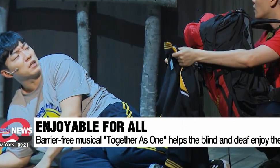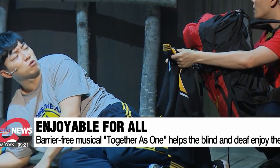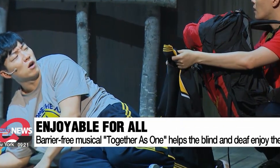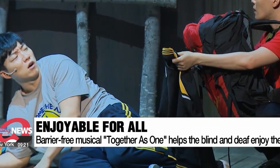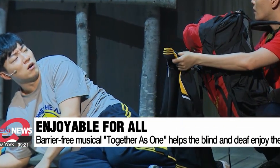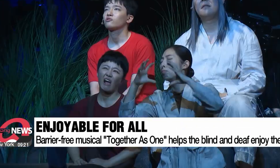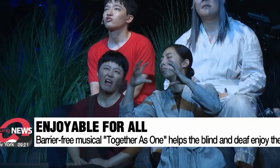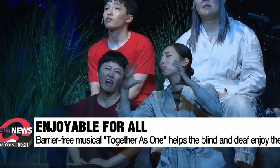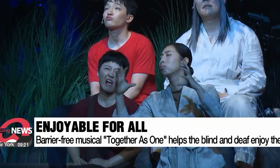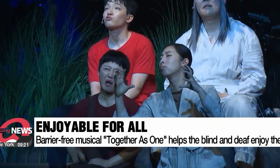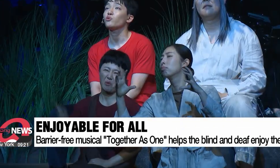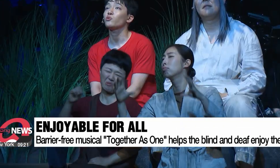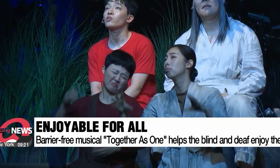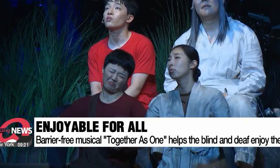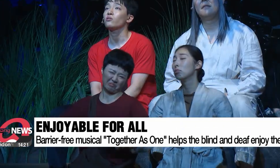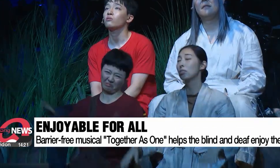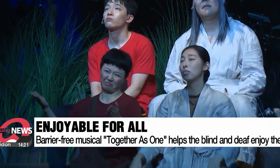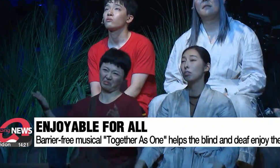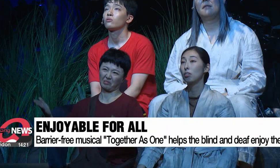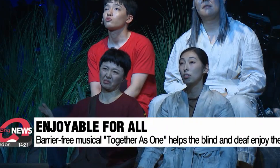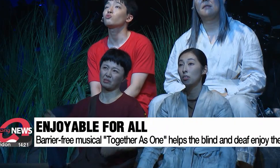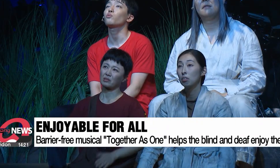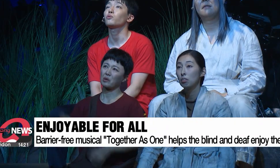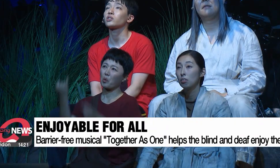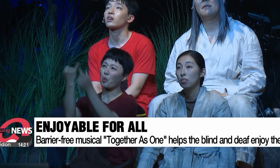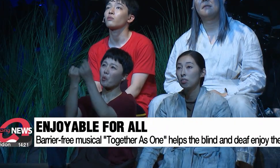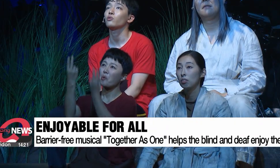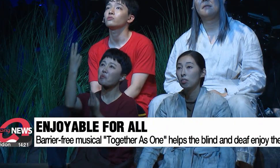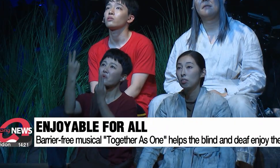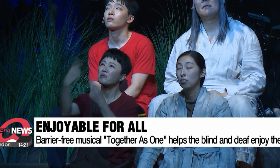only translate, but also to act out their emotions.